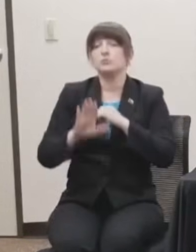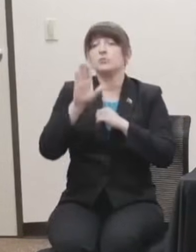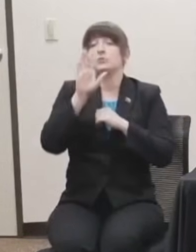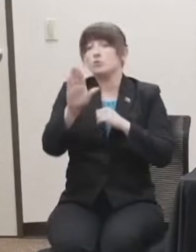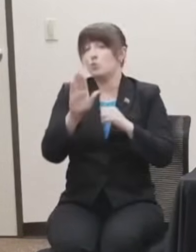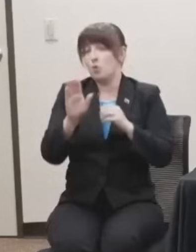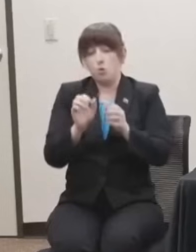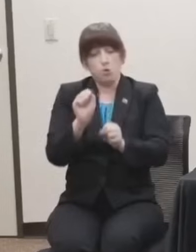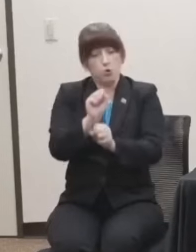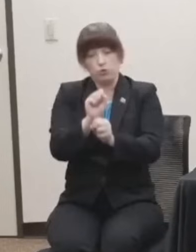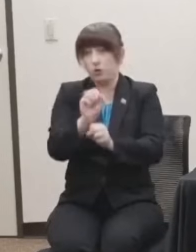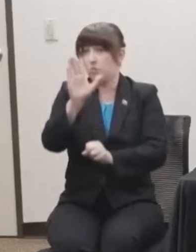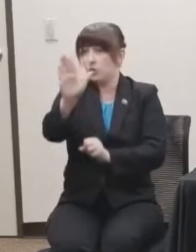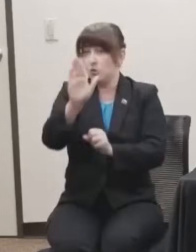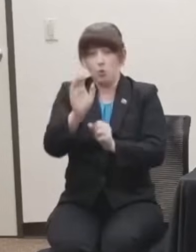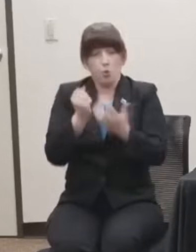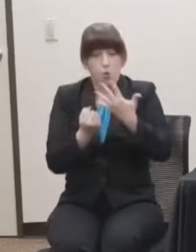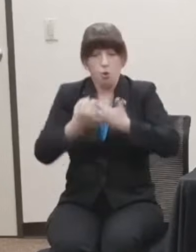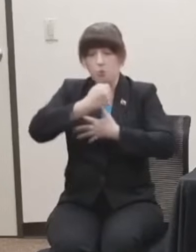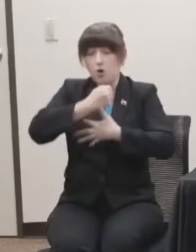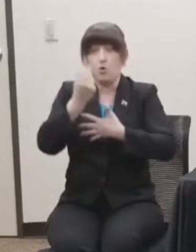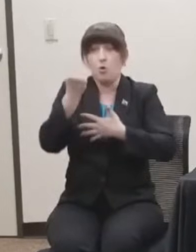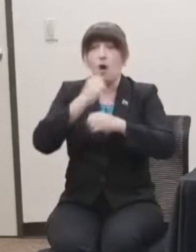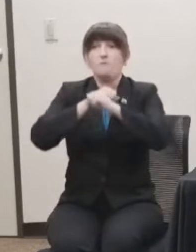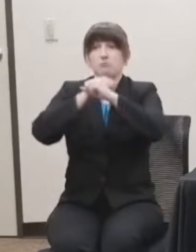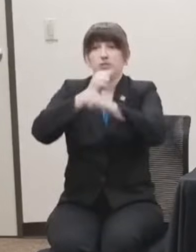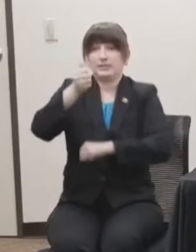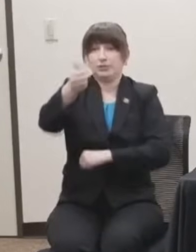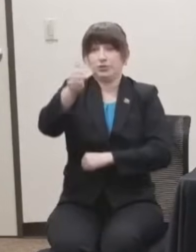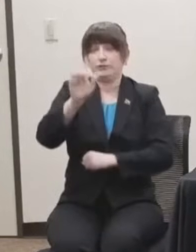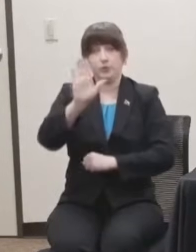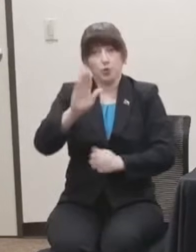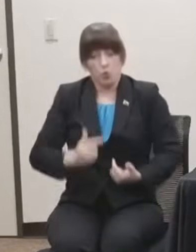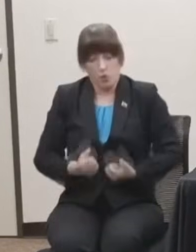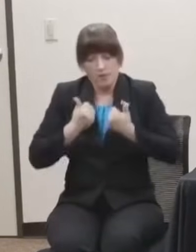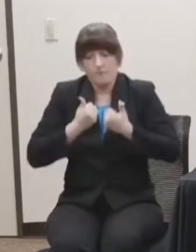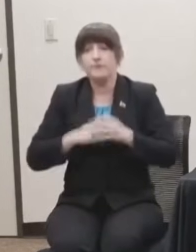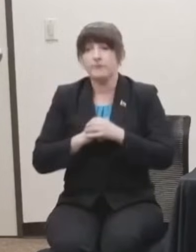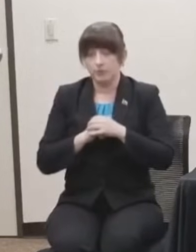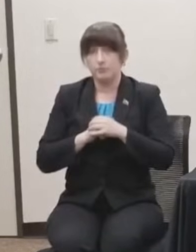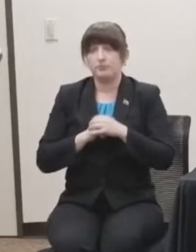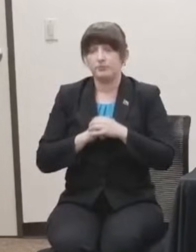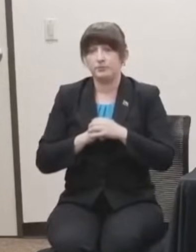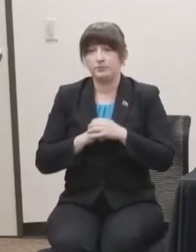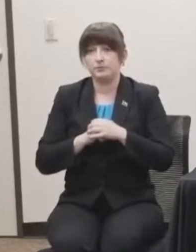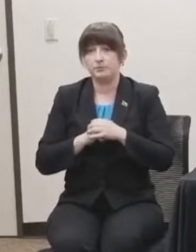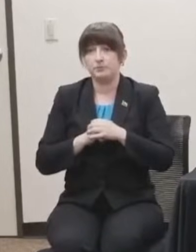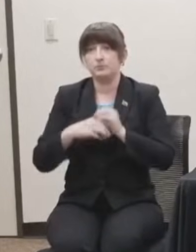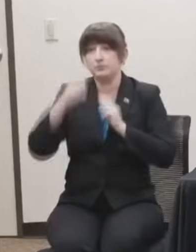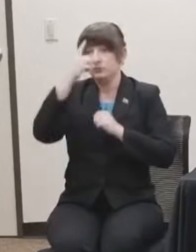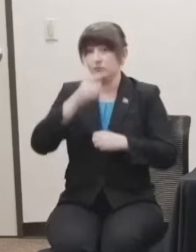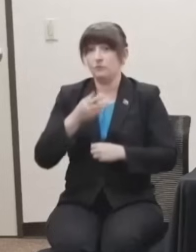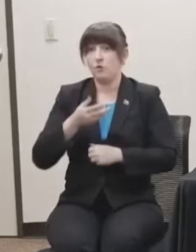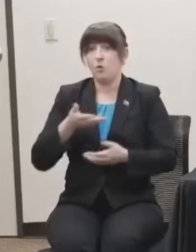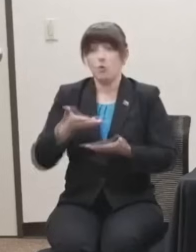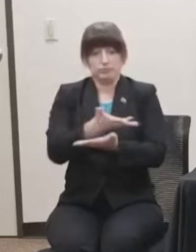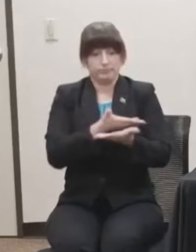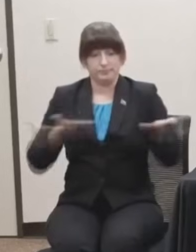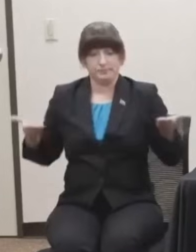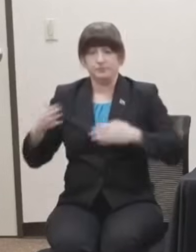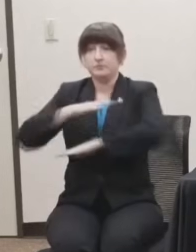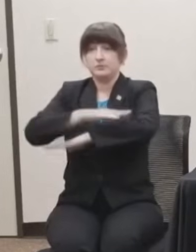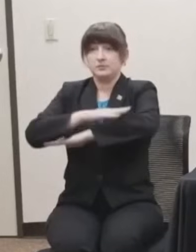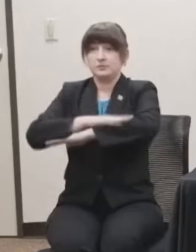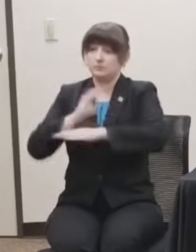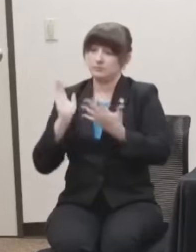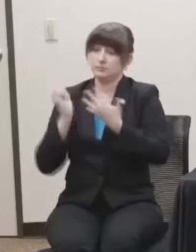do is to protect your lives. And taking a step back, for all of us up here, that's our number one